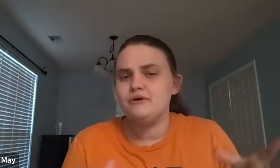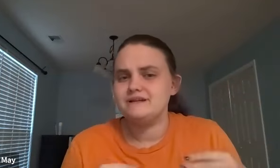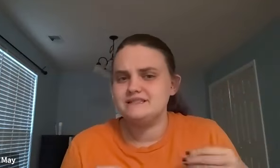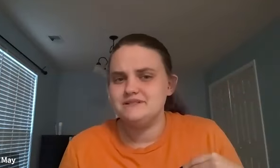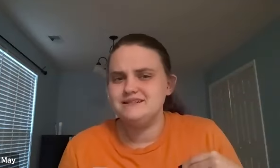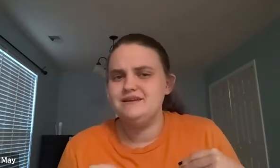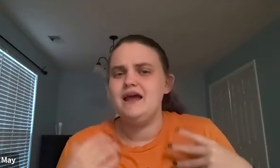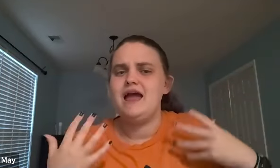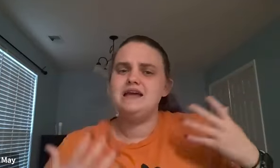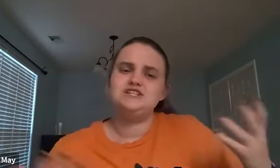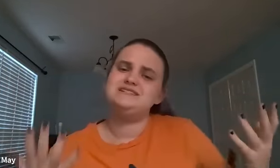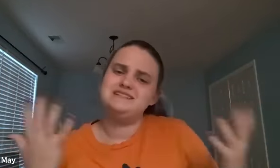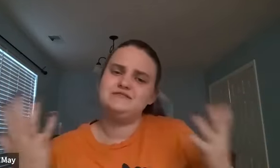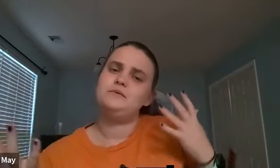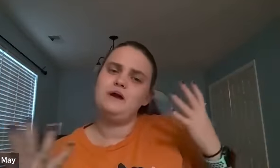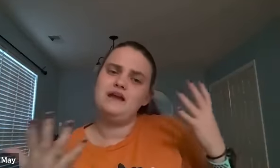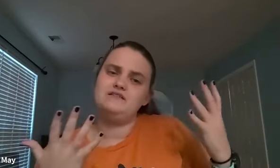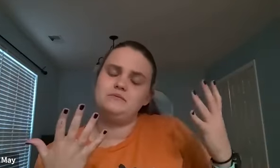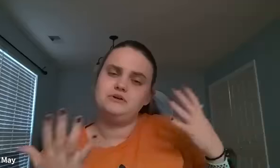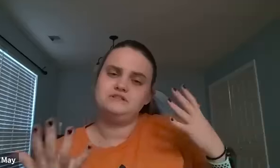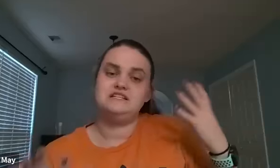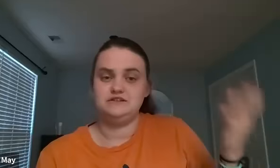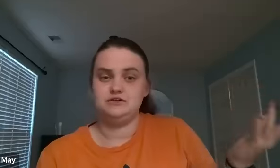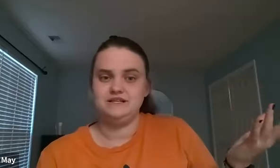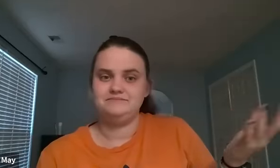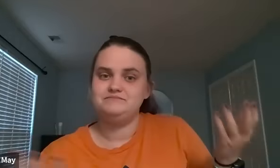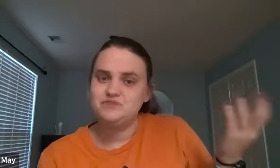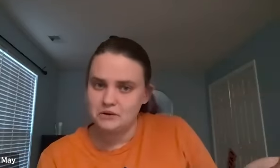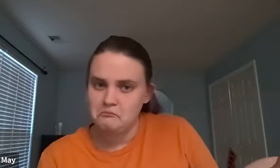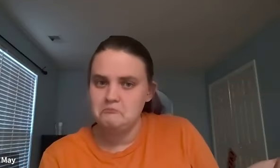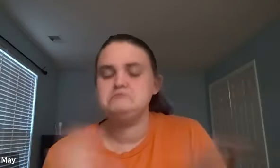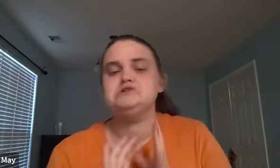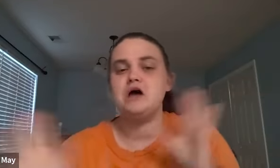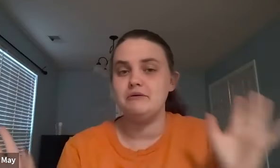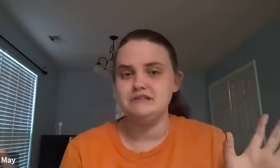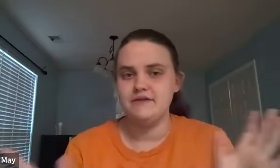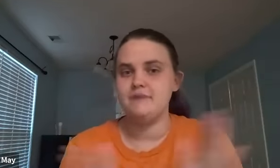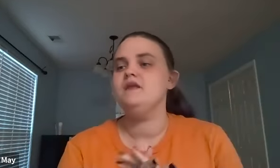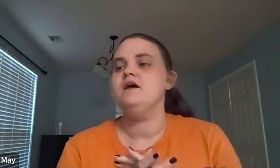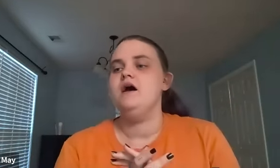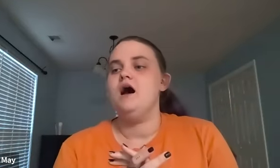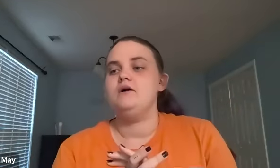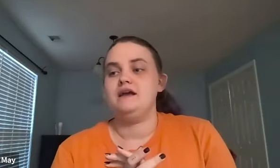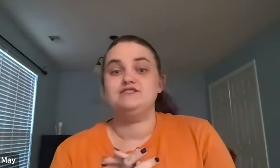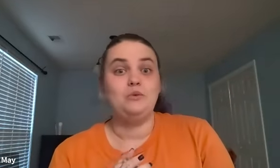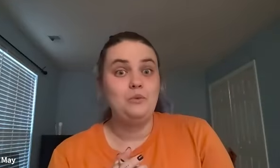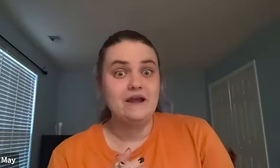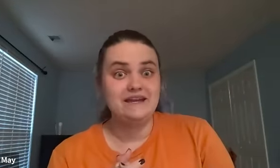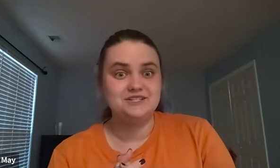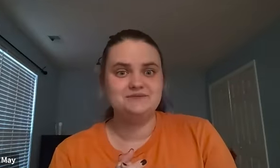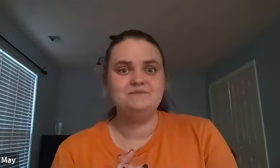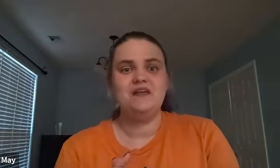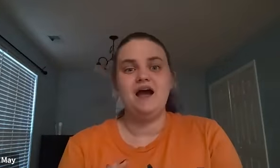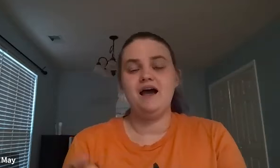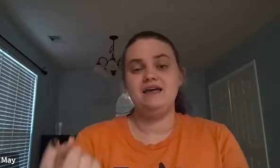are accepted. It's just a different way a person has learned it. So just thought I would say that. Okay, so witch, if